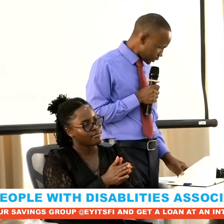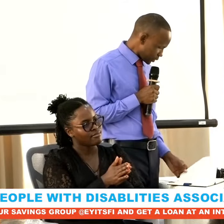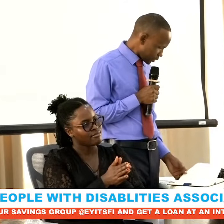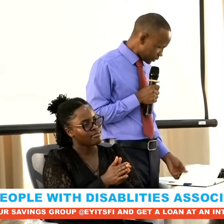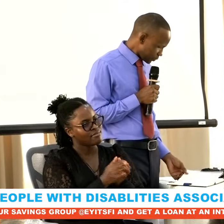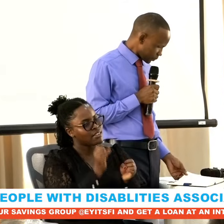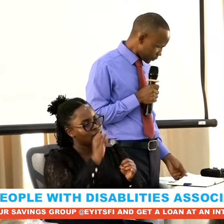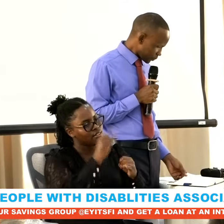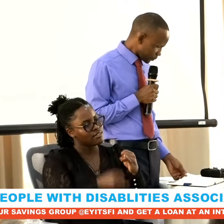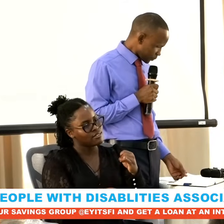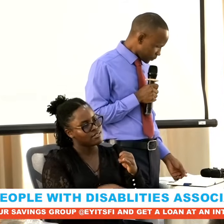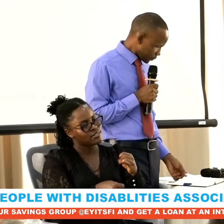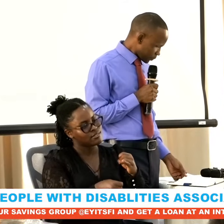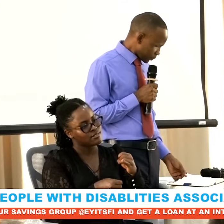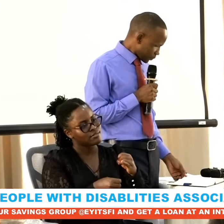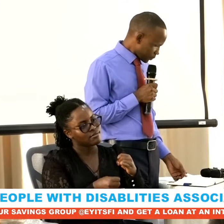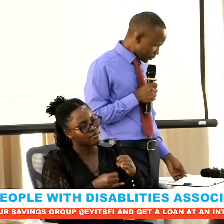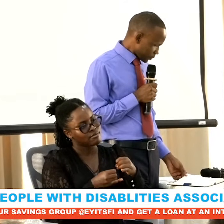Lastly,